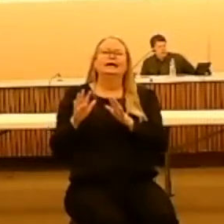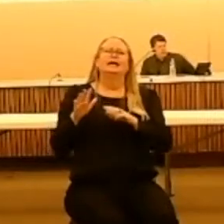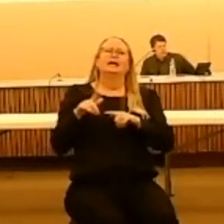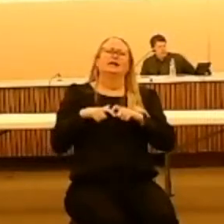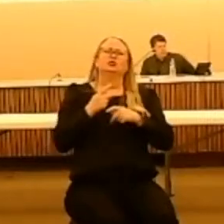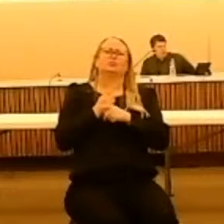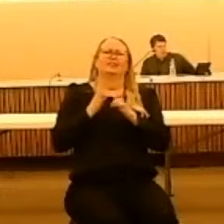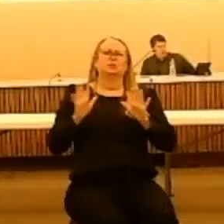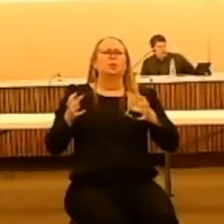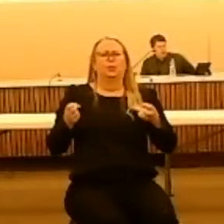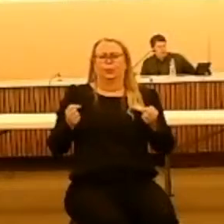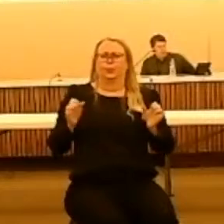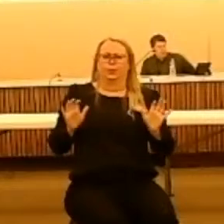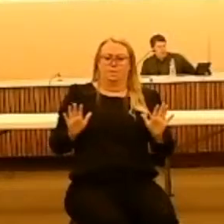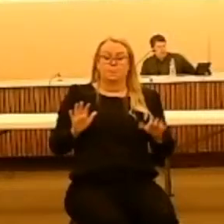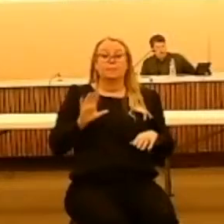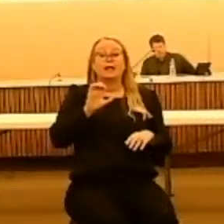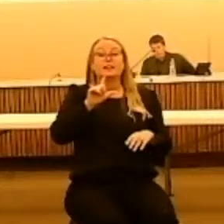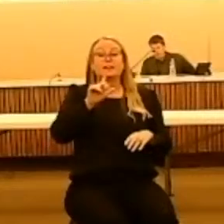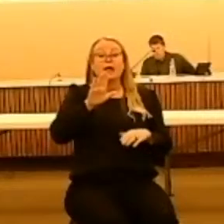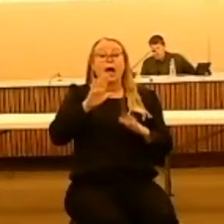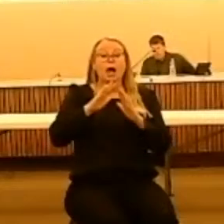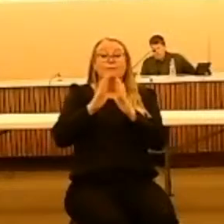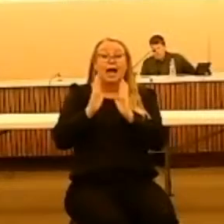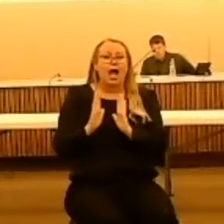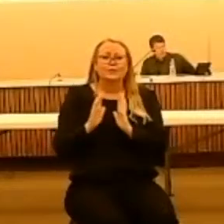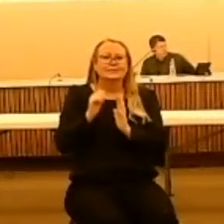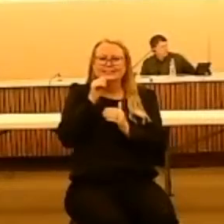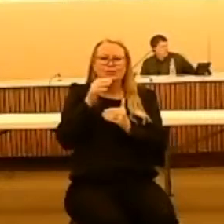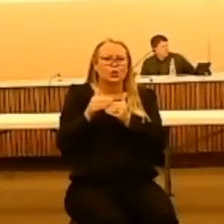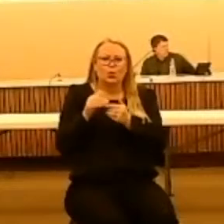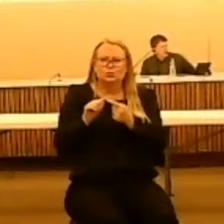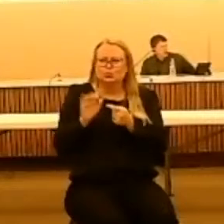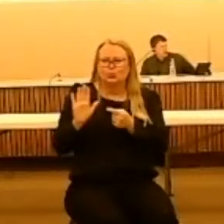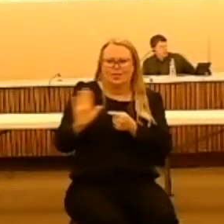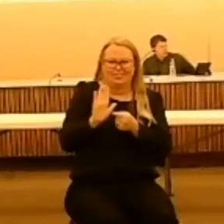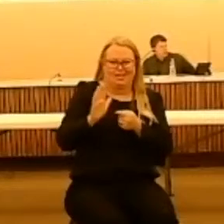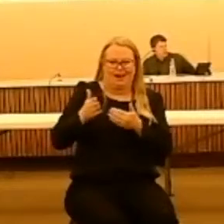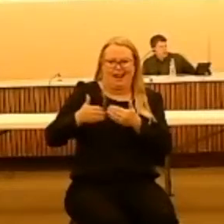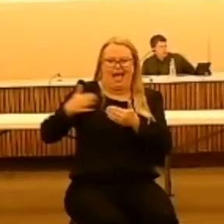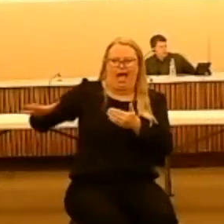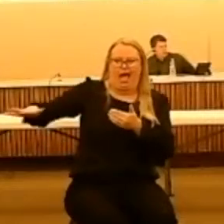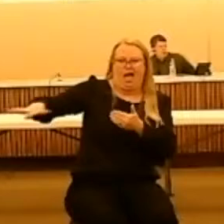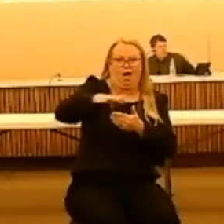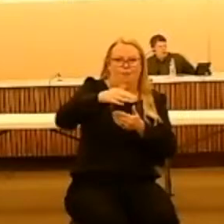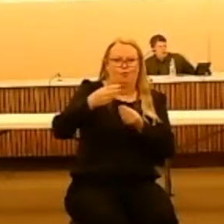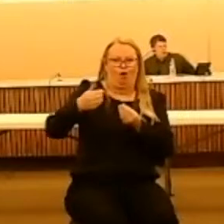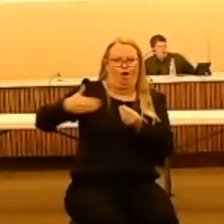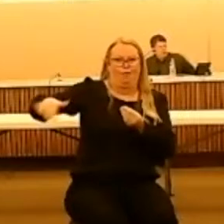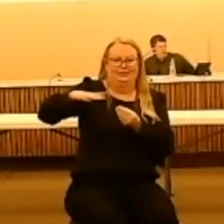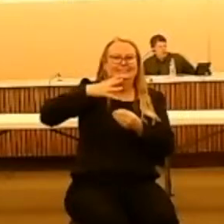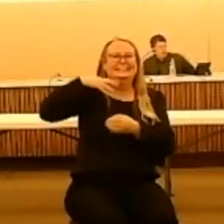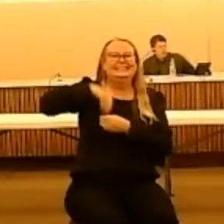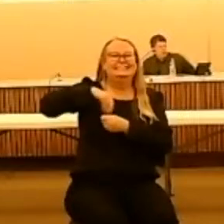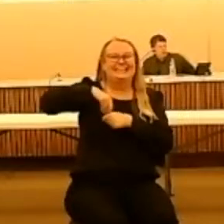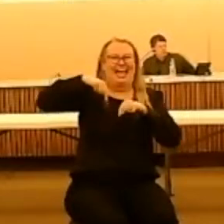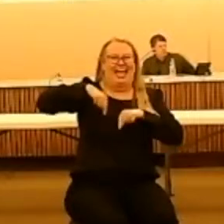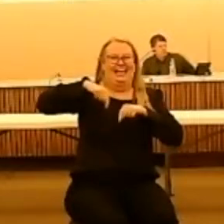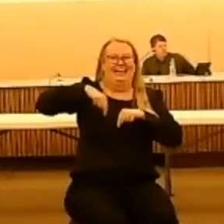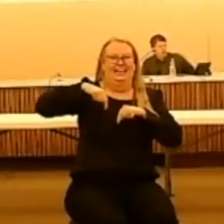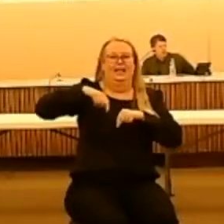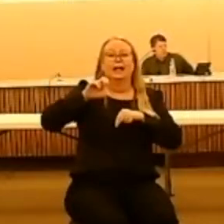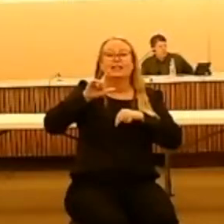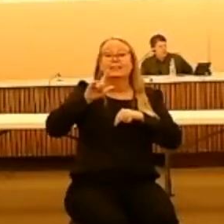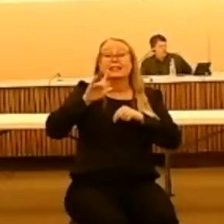basically the clubhouse wouldn't be closer to these properties. It would swap one of the buildings, but the clubhouse is